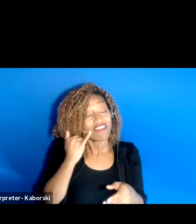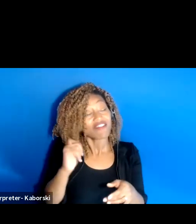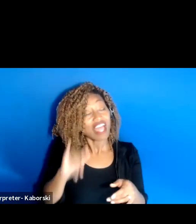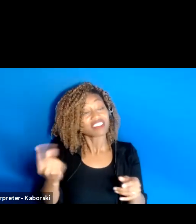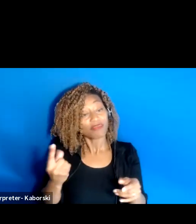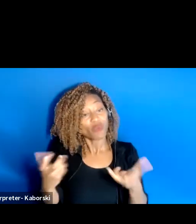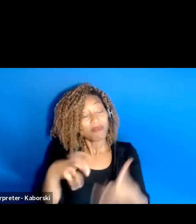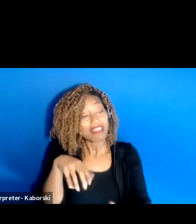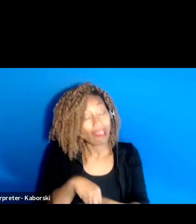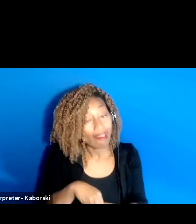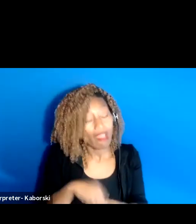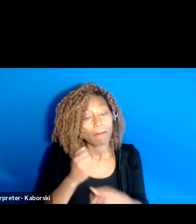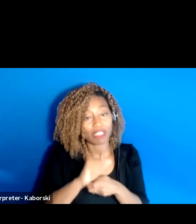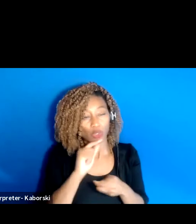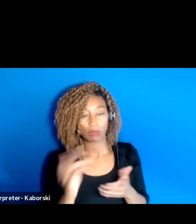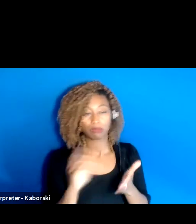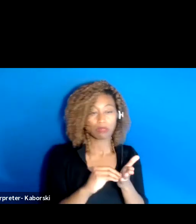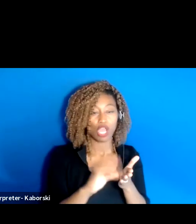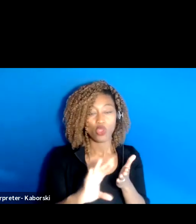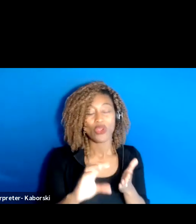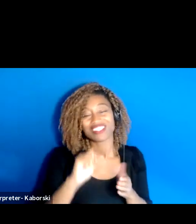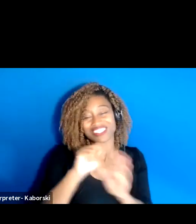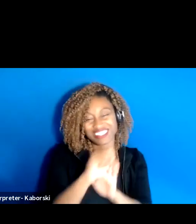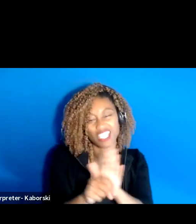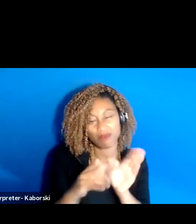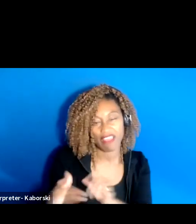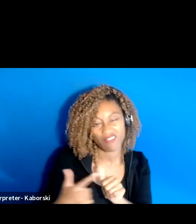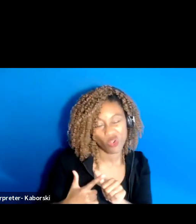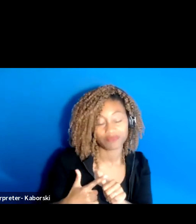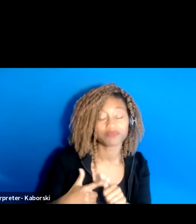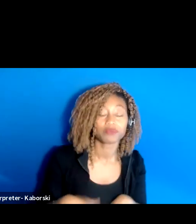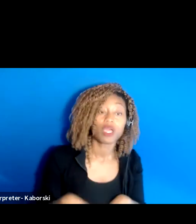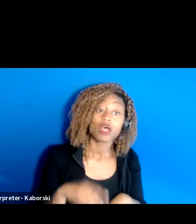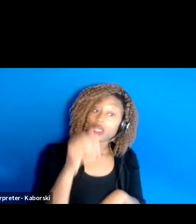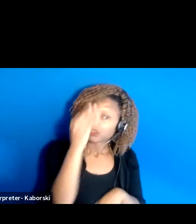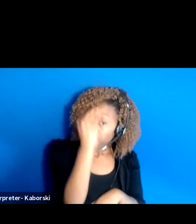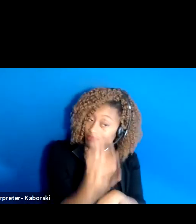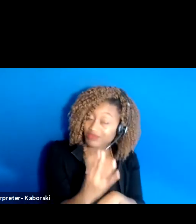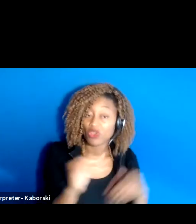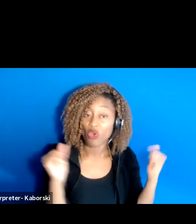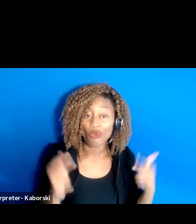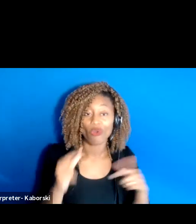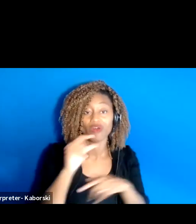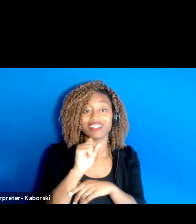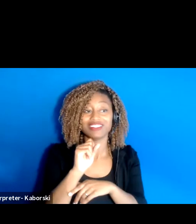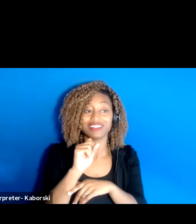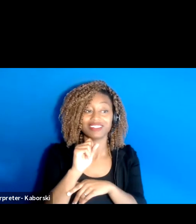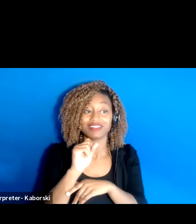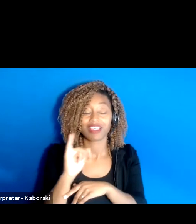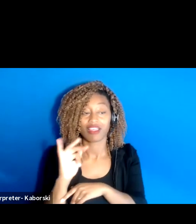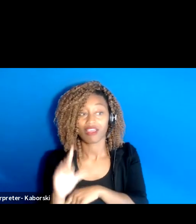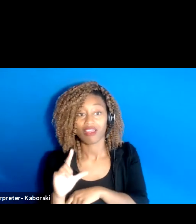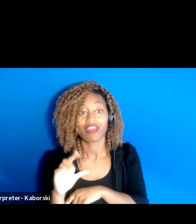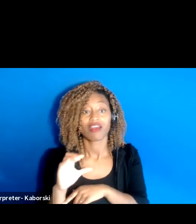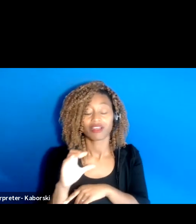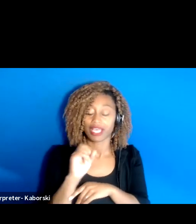And an important note on this, all silk activities, they must comply with other applicable federal laws.